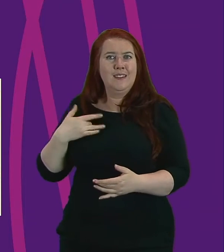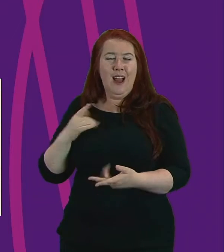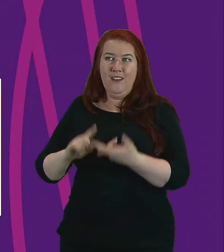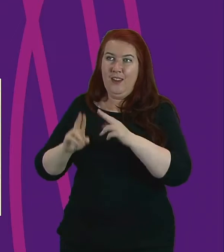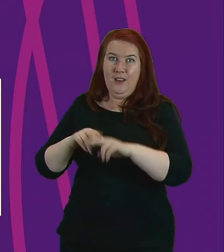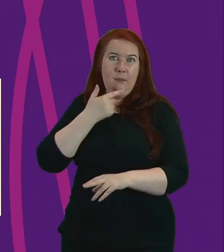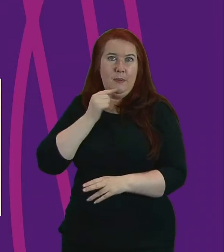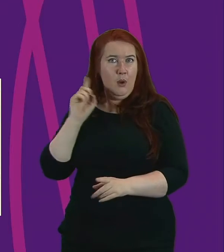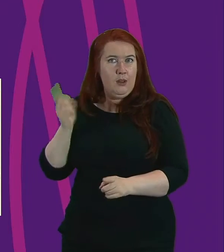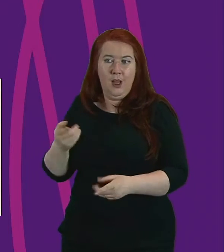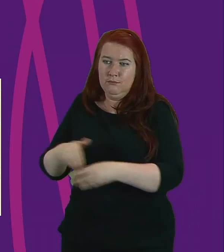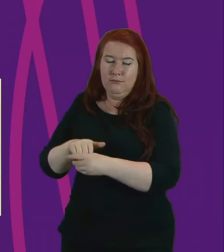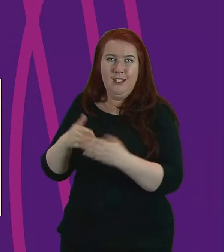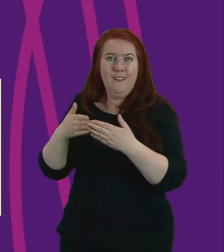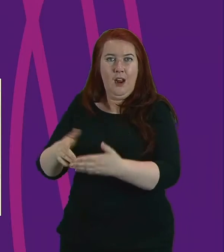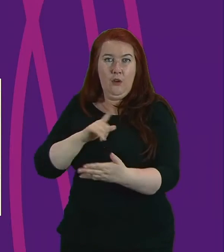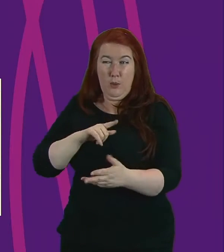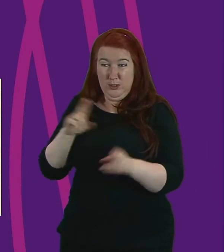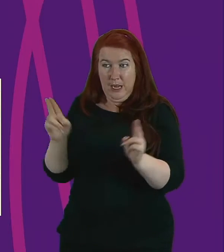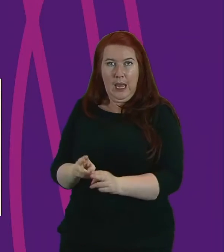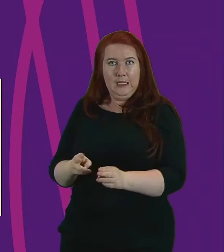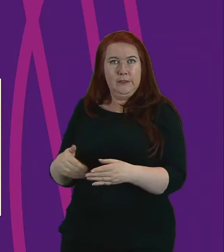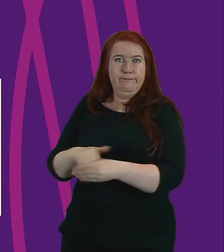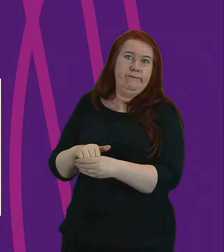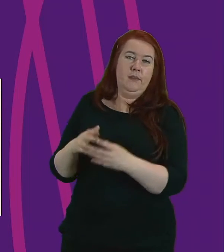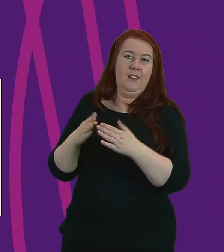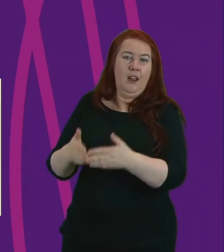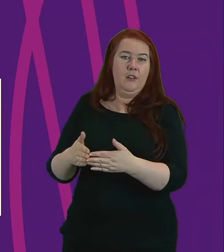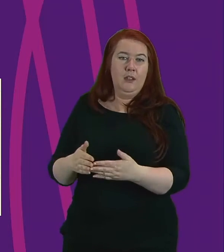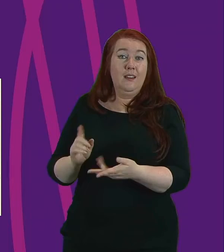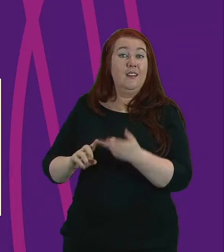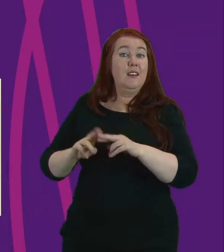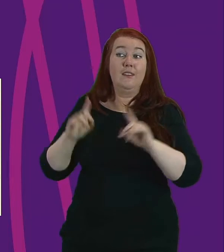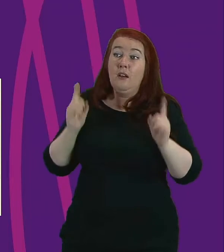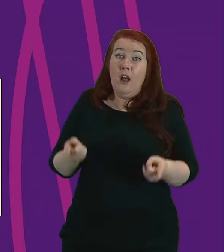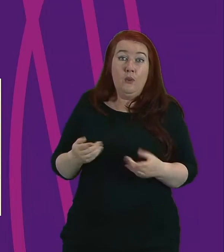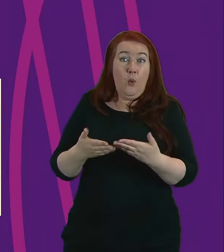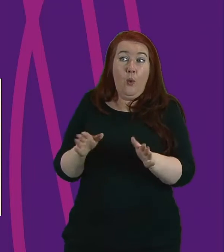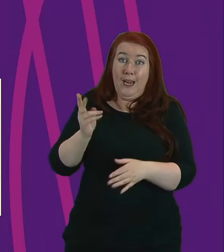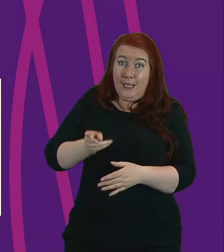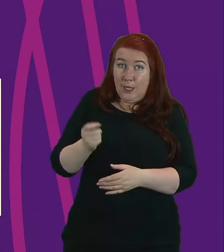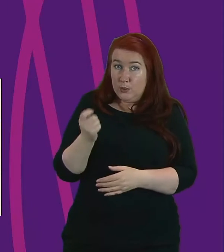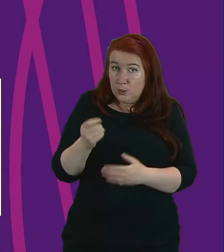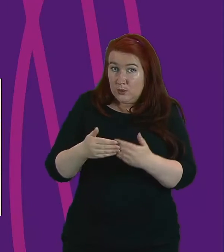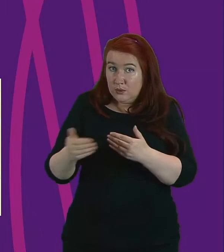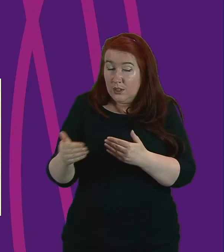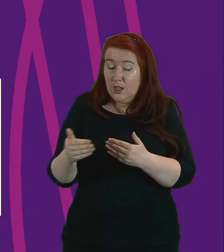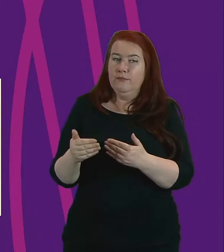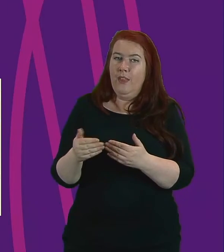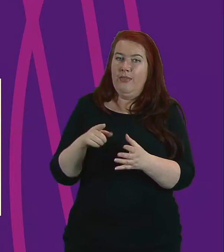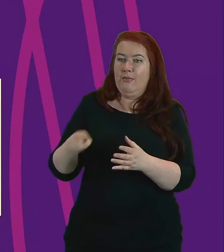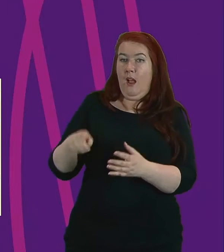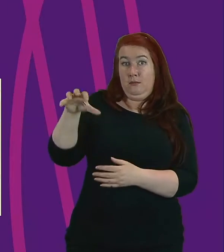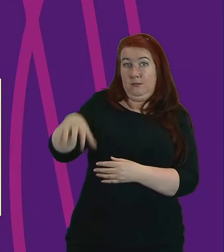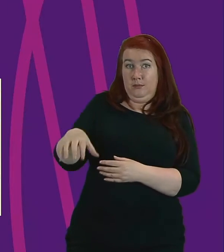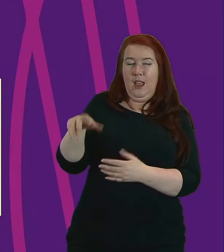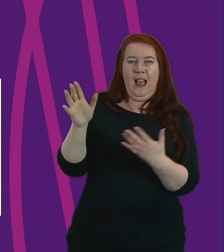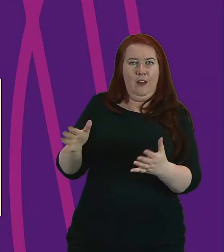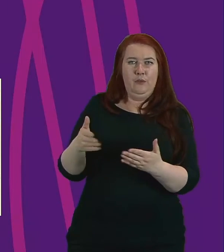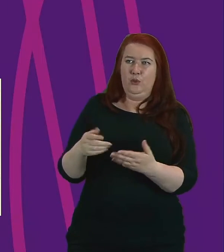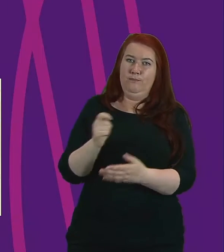even get there? If unable to reopen soon, Ochrani will be forced to make the majority of staff redundant from the end of July unless it receives assistance.